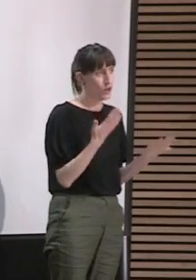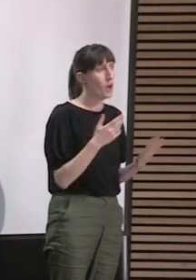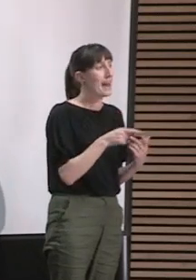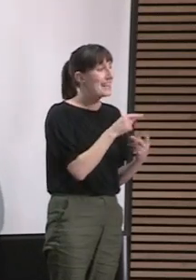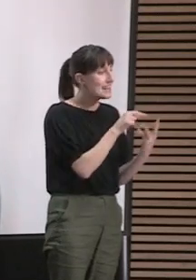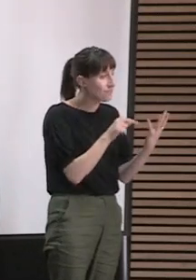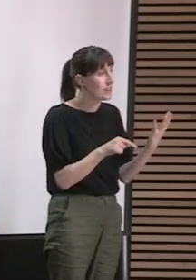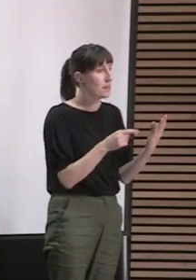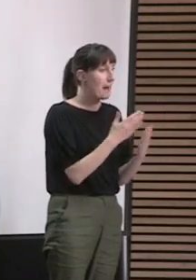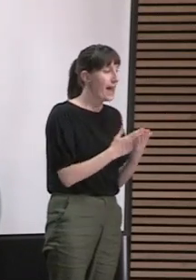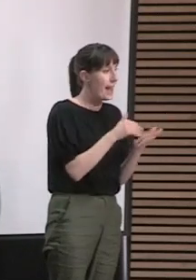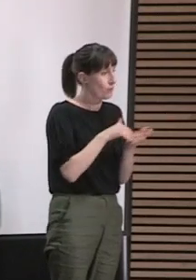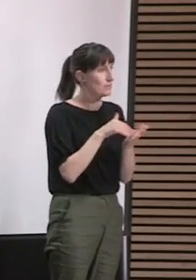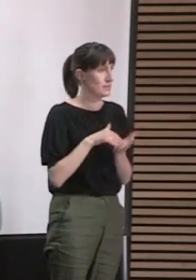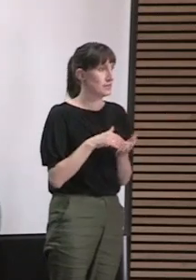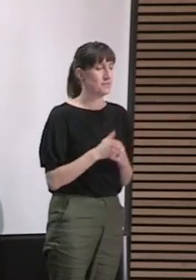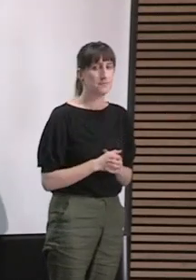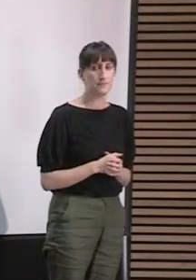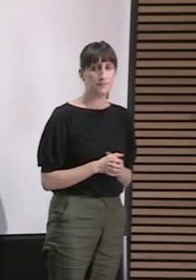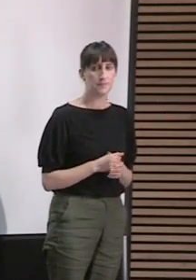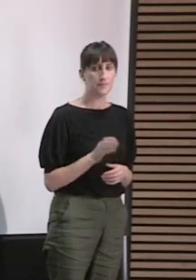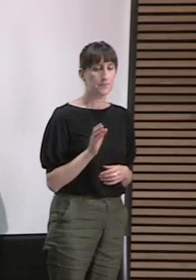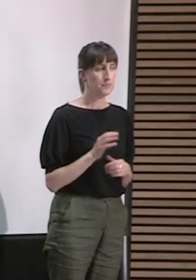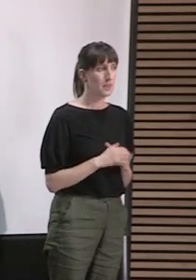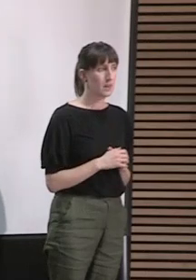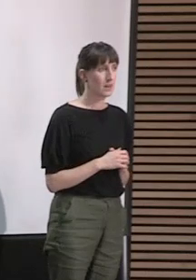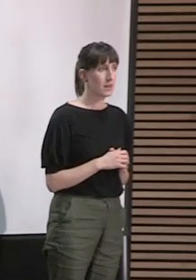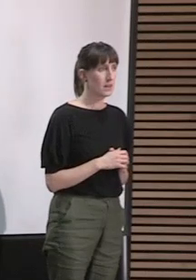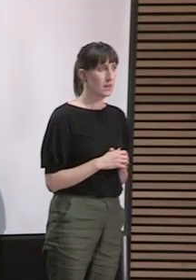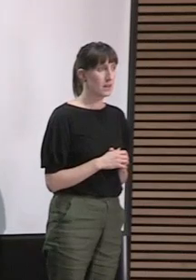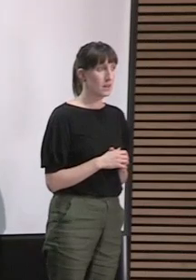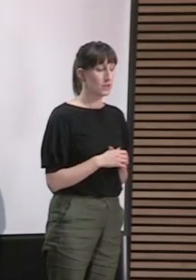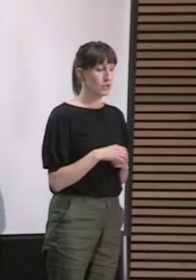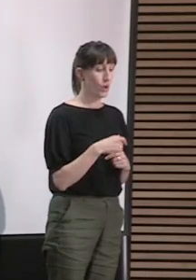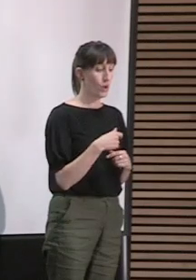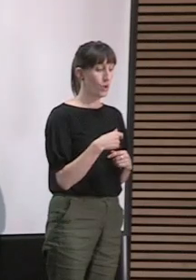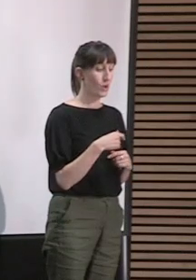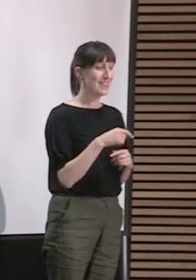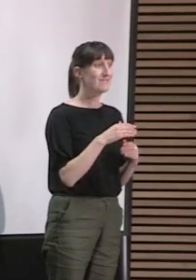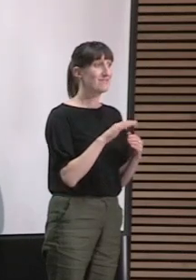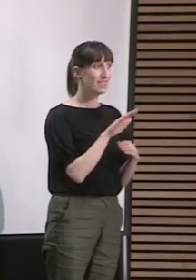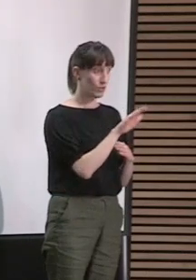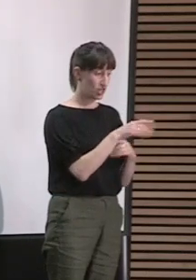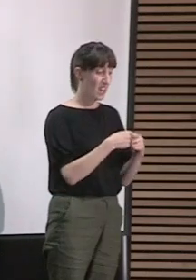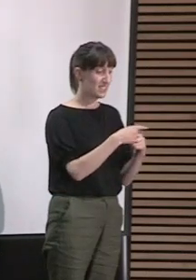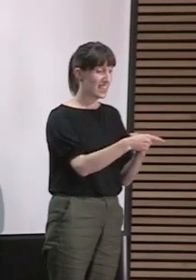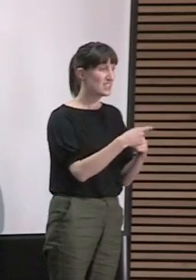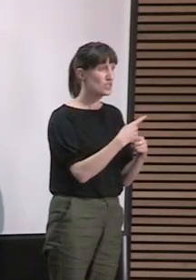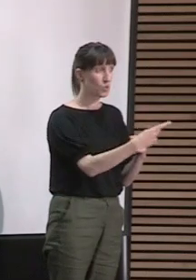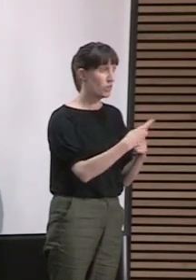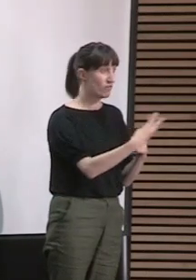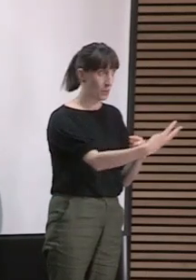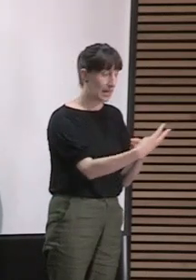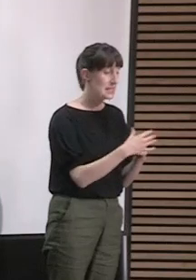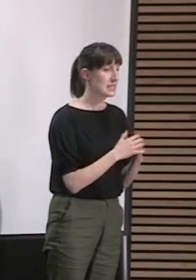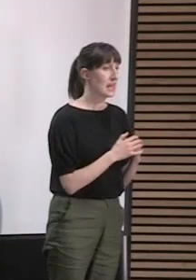are you going to be doing after these next couple of weeks to ensure, once the country moves back down to level 1, that those testing levels do